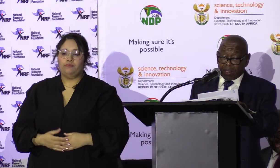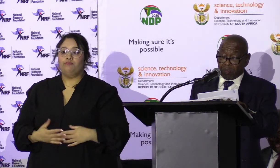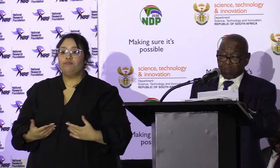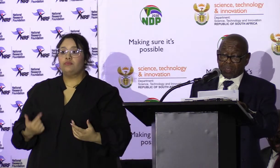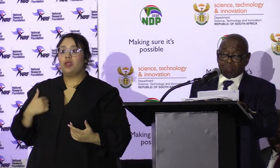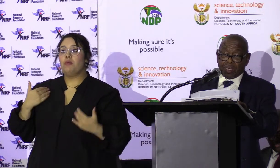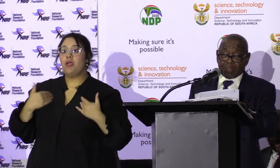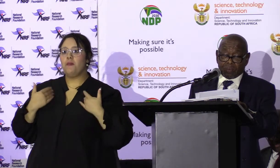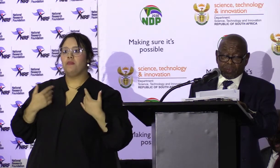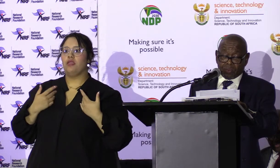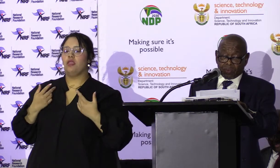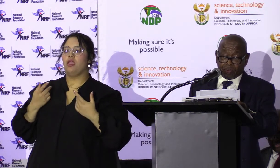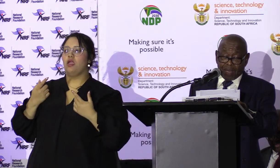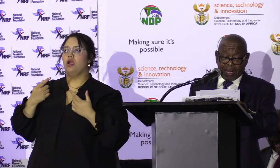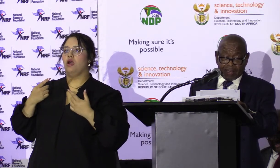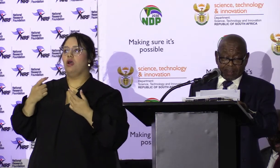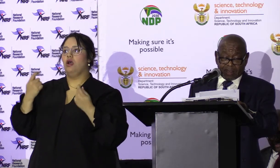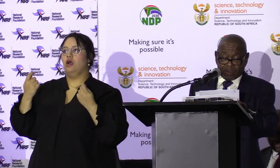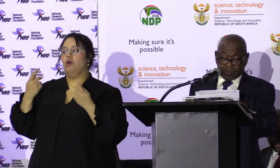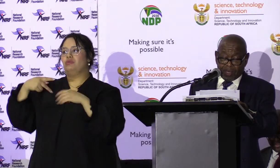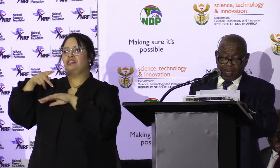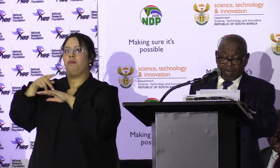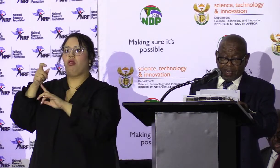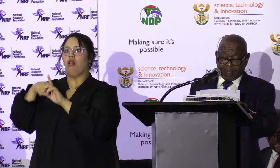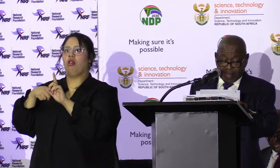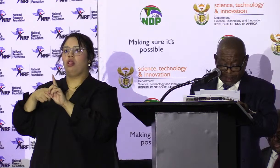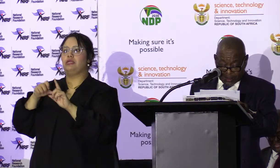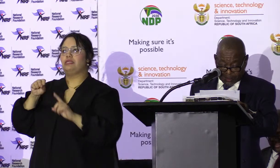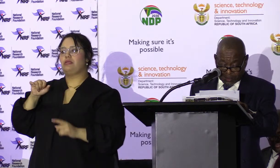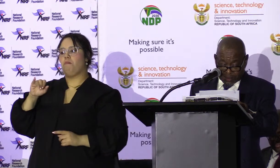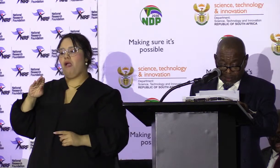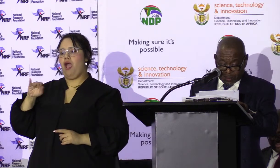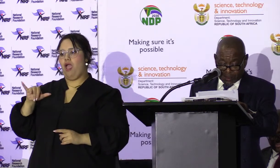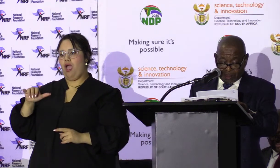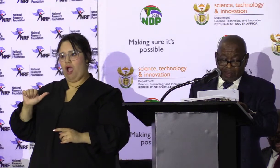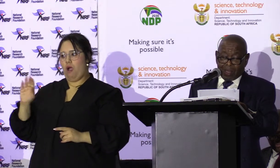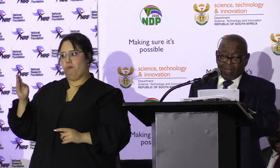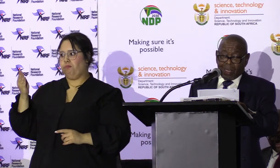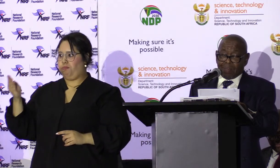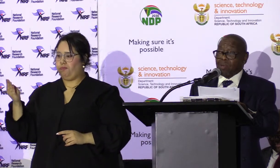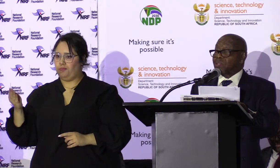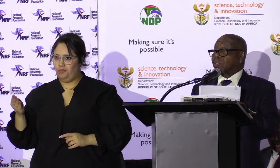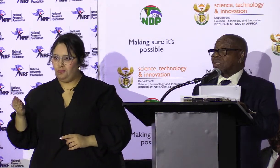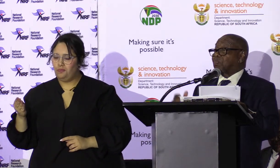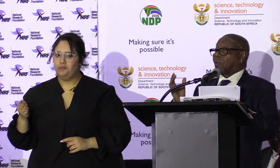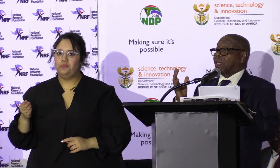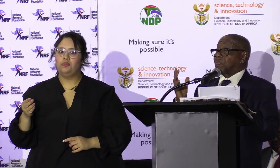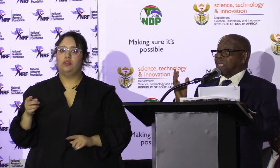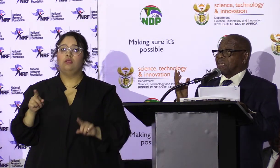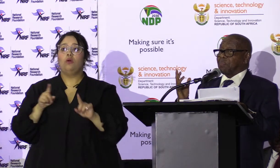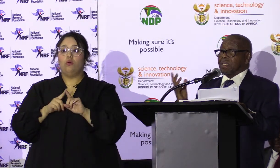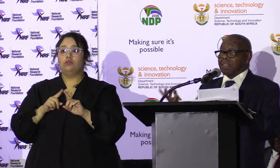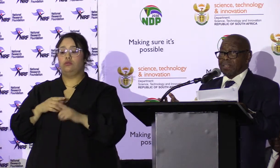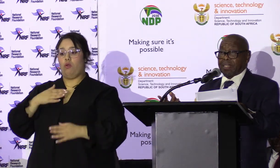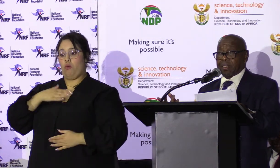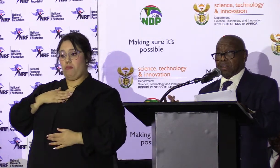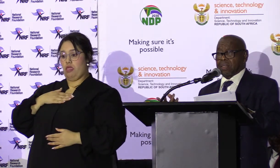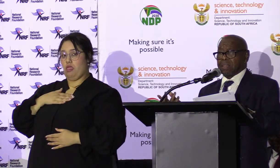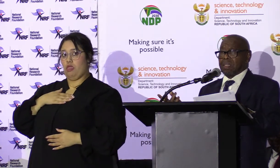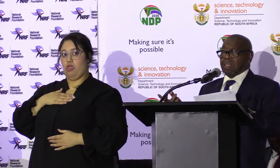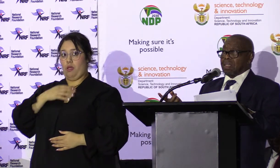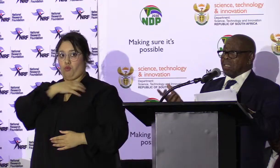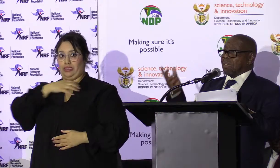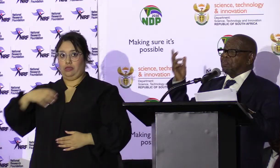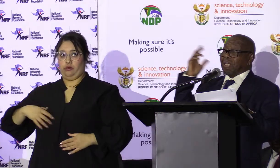very pleased now, Principal Usbaya, that you are here. I'm also deployed by the